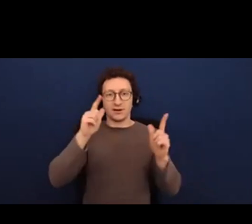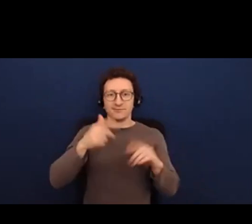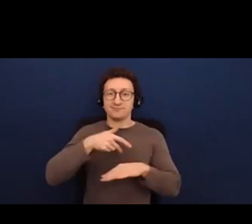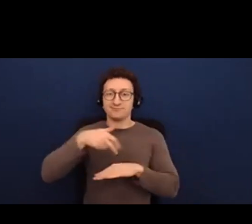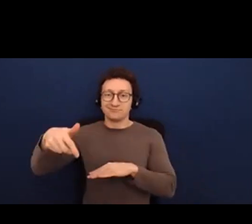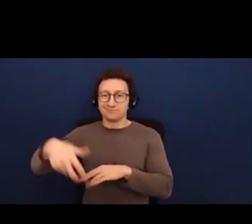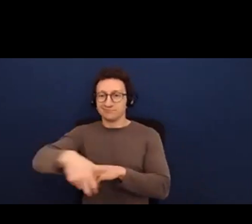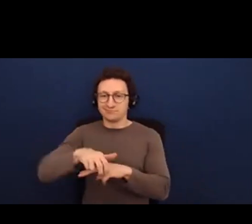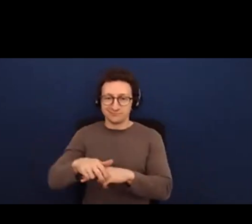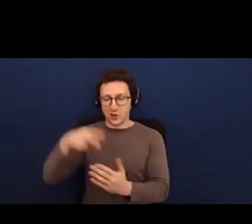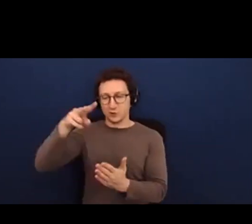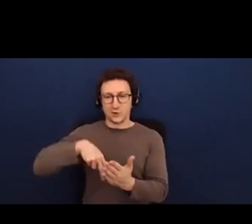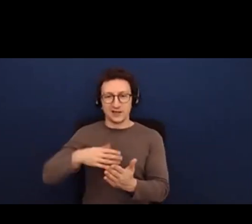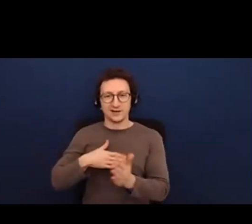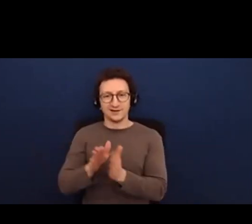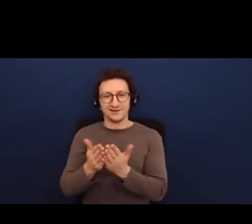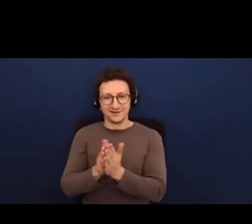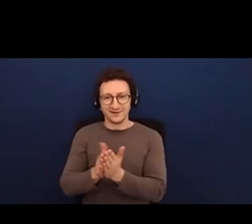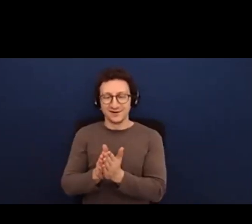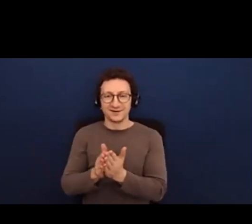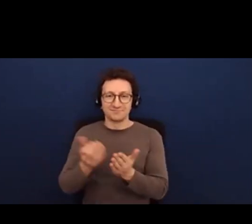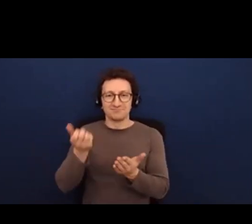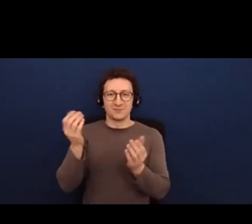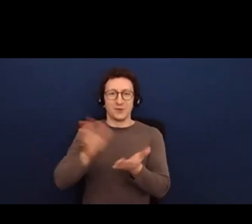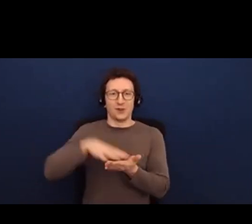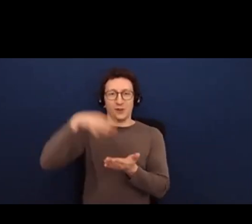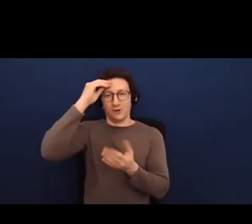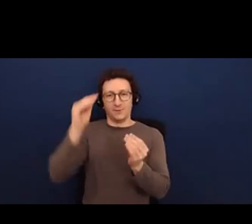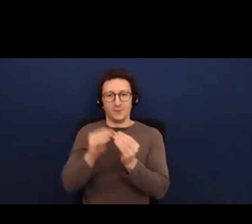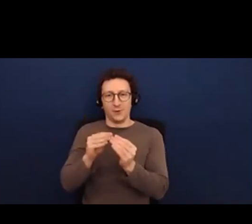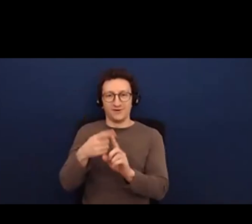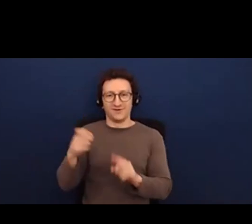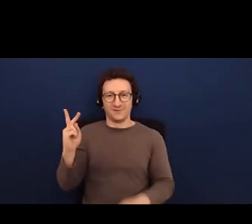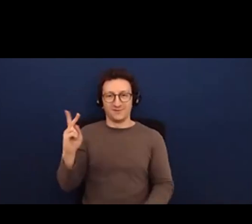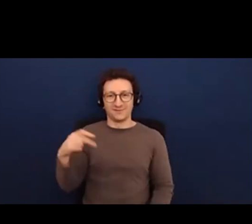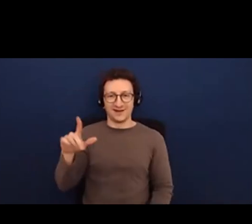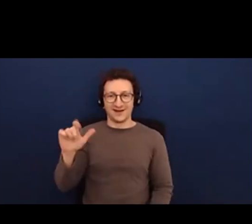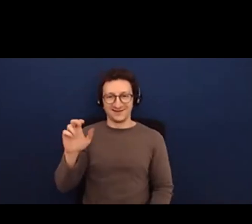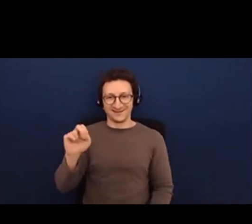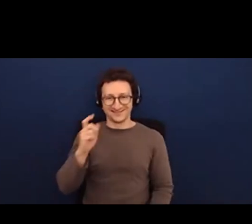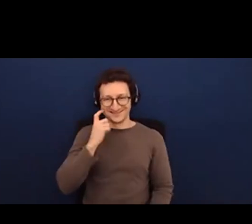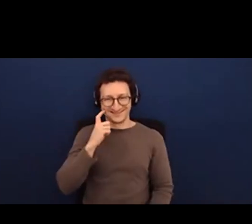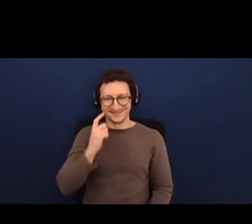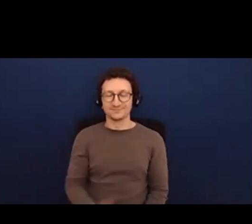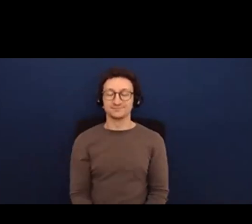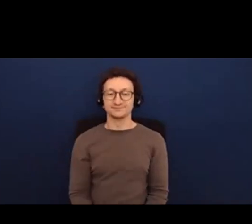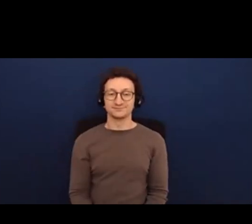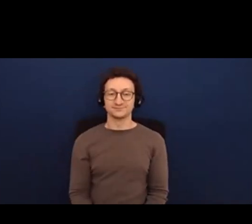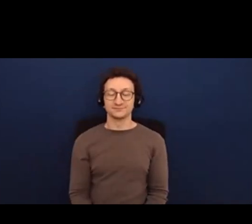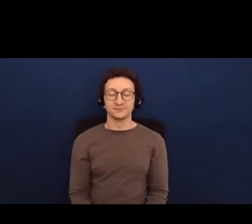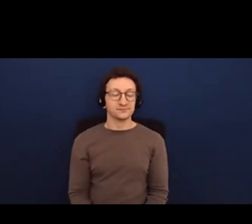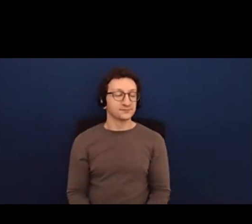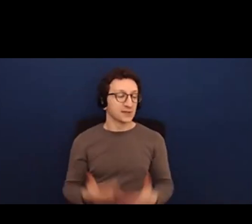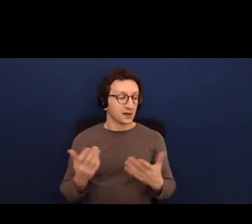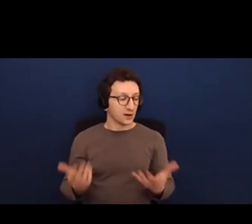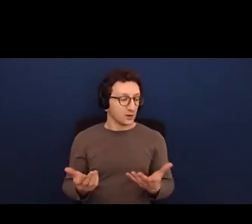see what Kaplan has to say. So I want to say one last word, which is Kaplan's was not only devoted to the Jewish people,